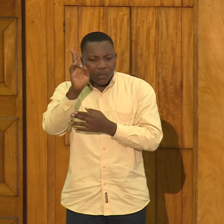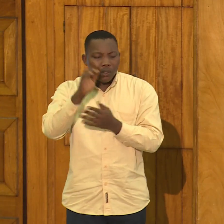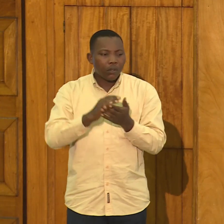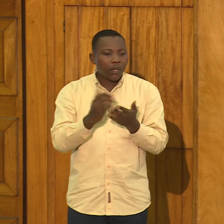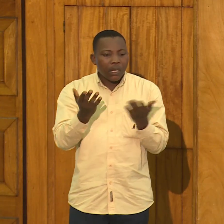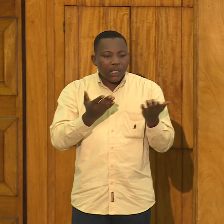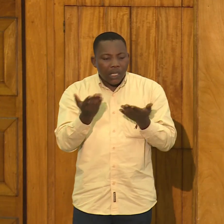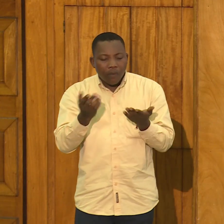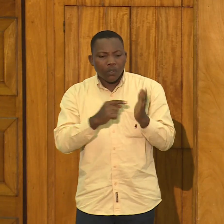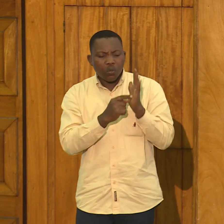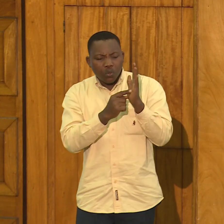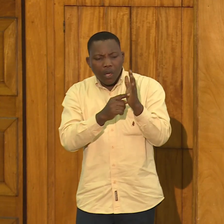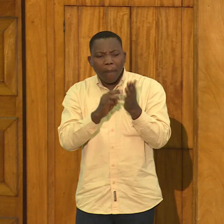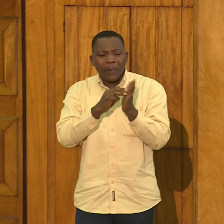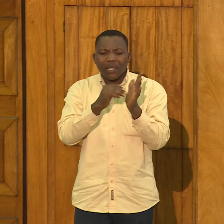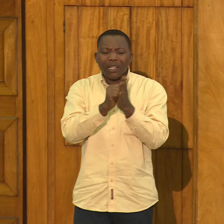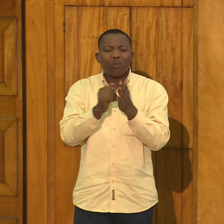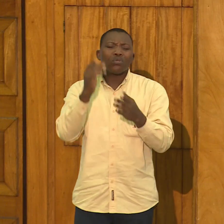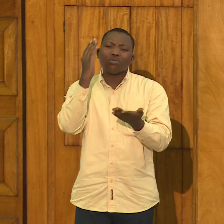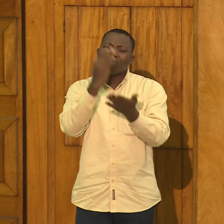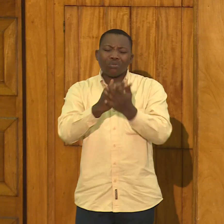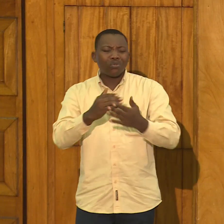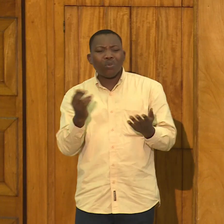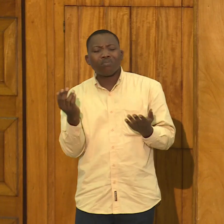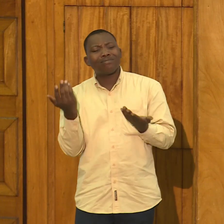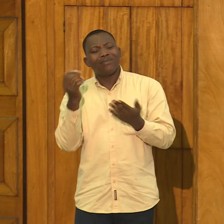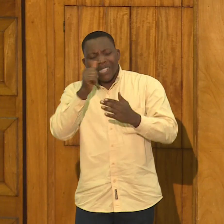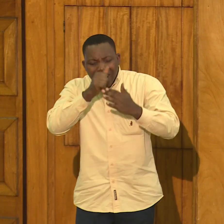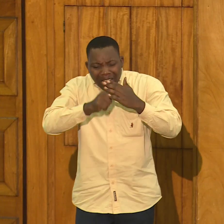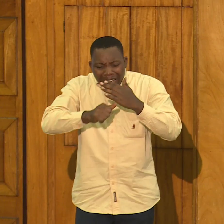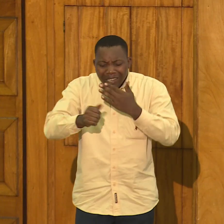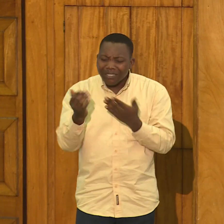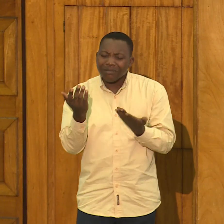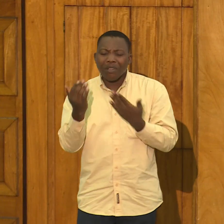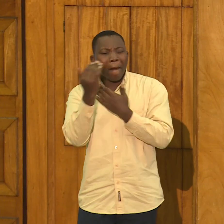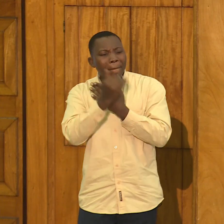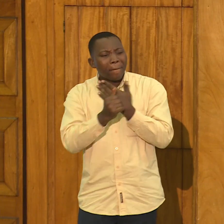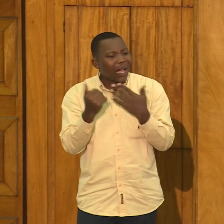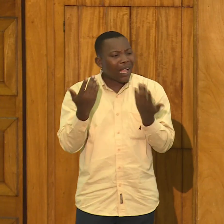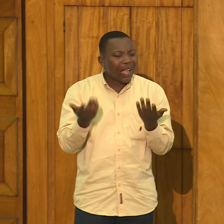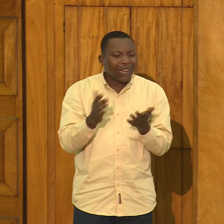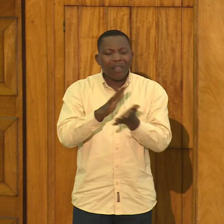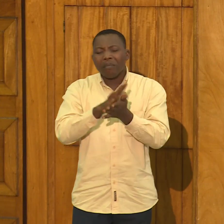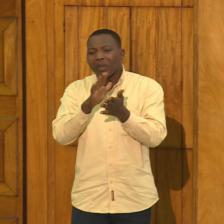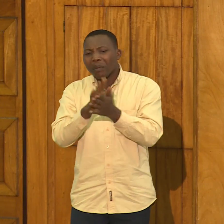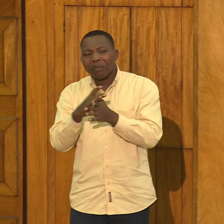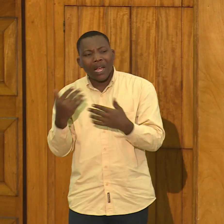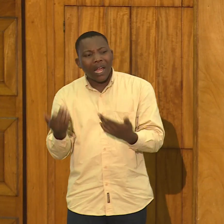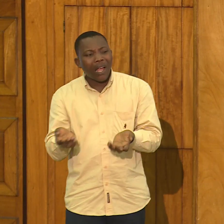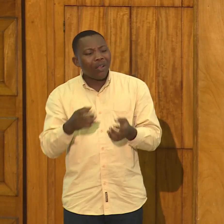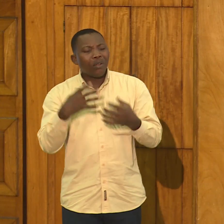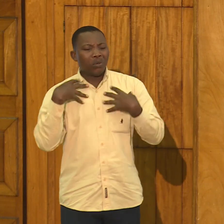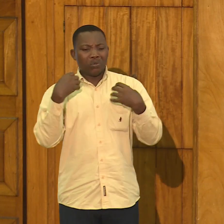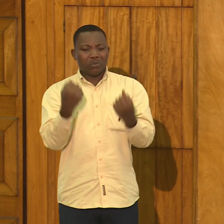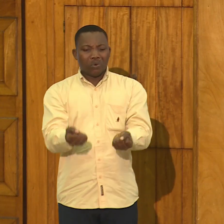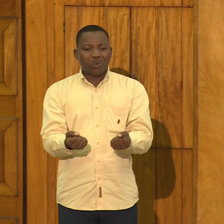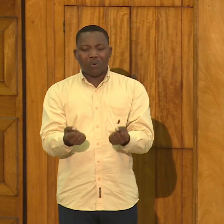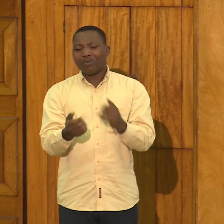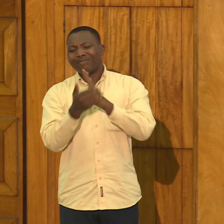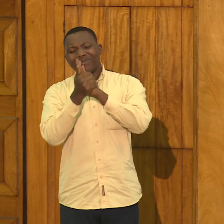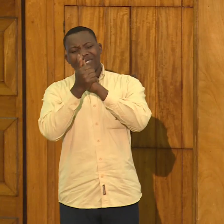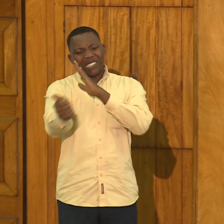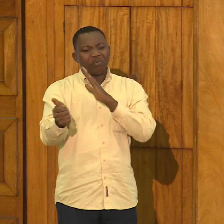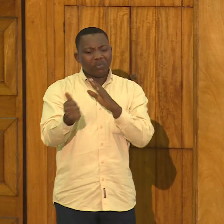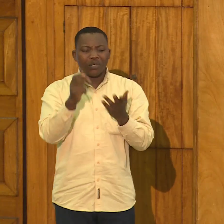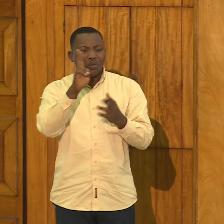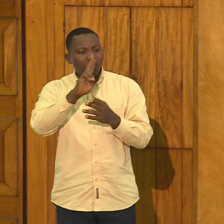stop hiding behind the whole professional jargons and bureaucratic processes. It's more about having clear these signages